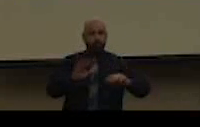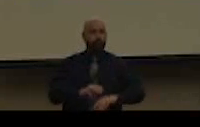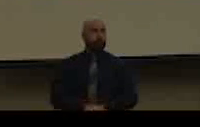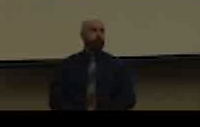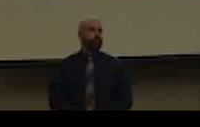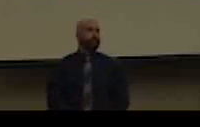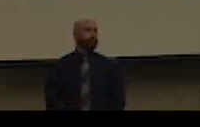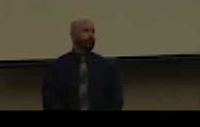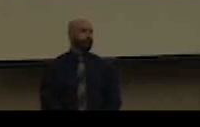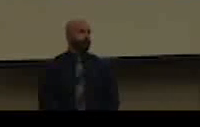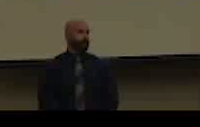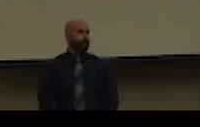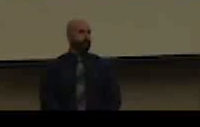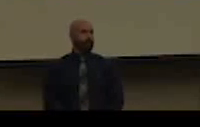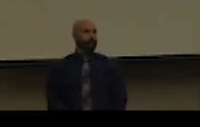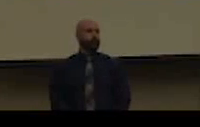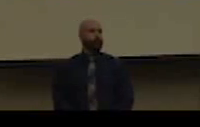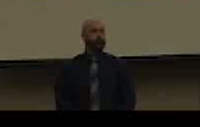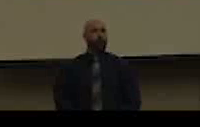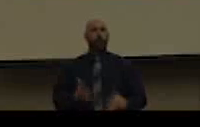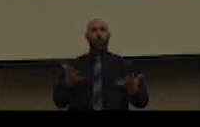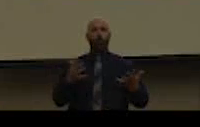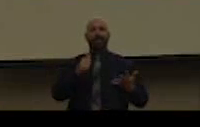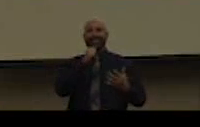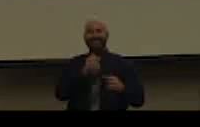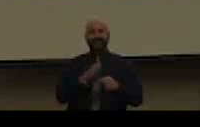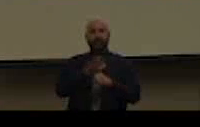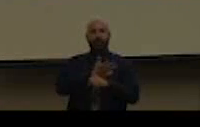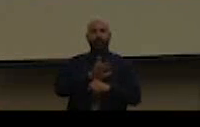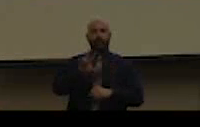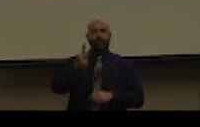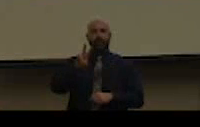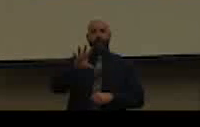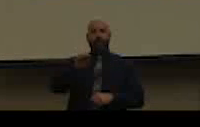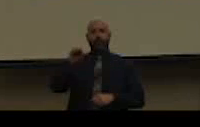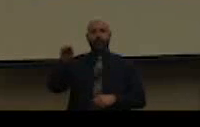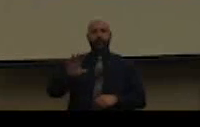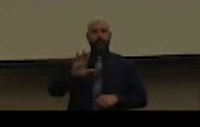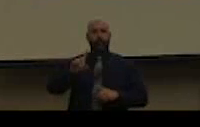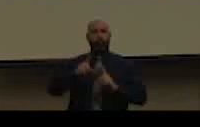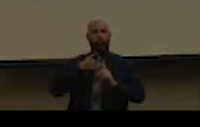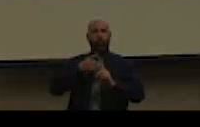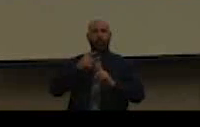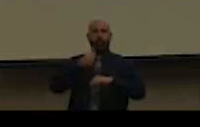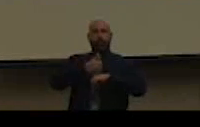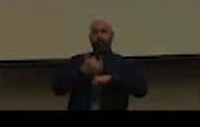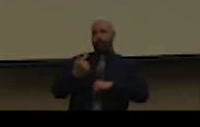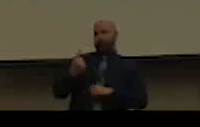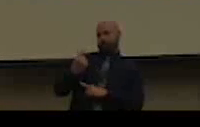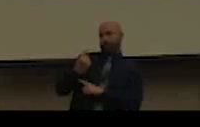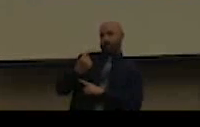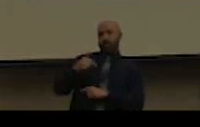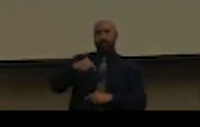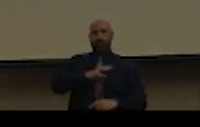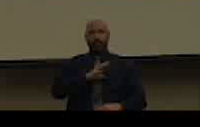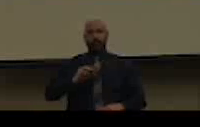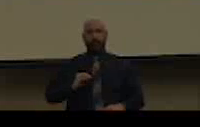cover is about 75% of your goal for last year. So this commission had said that we should be going for